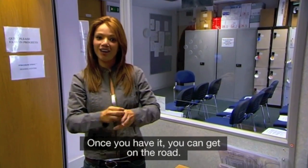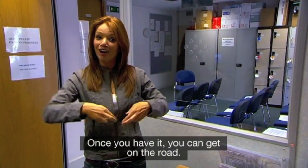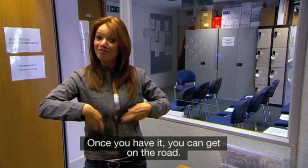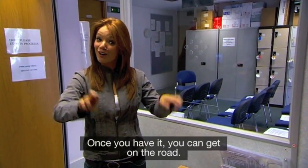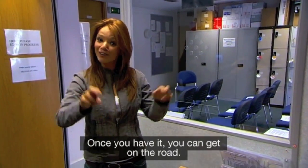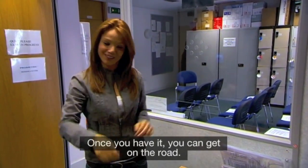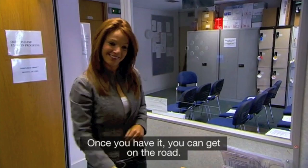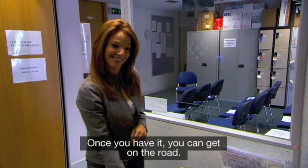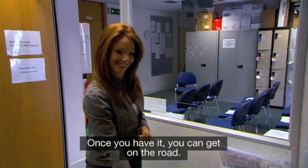road.